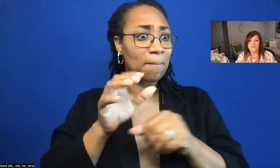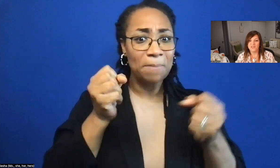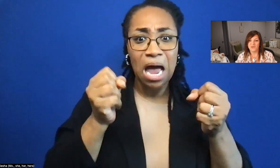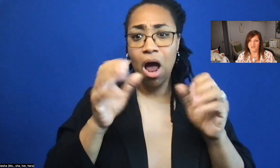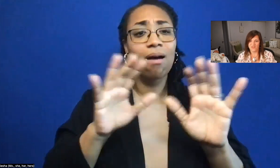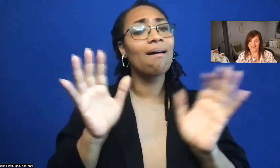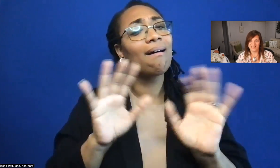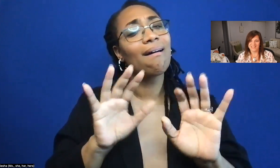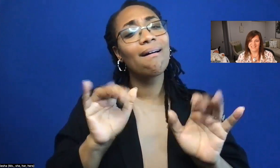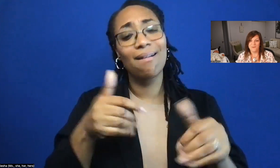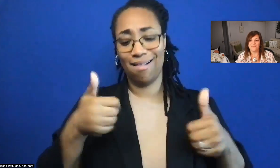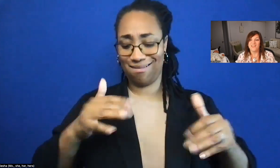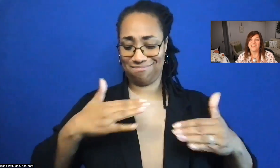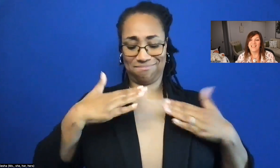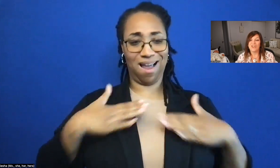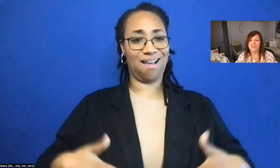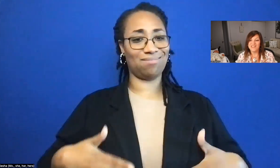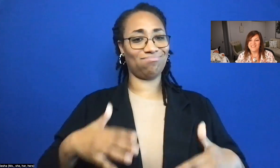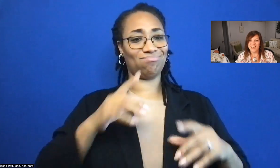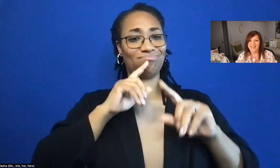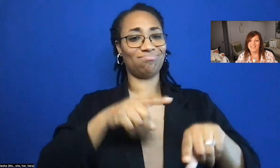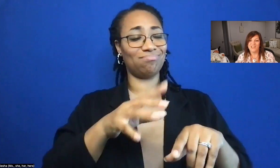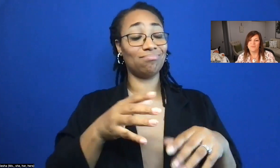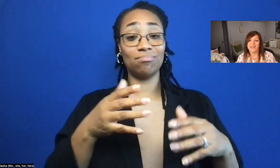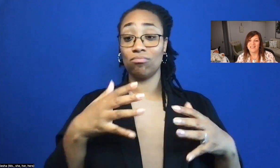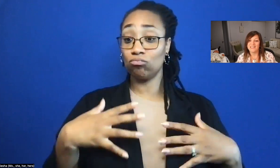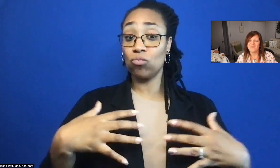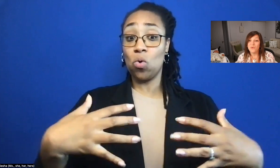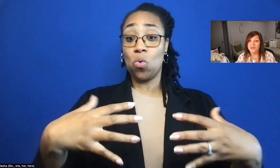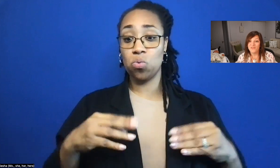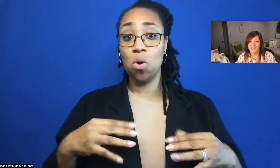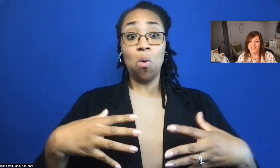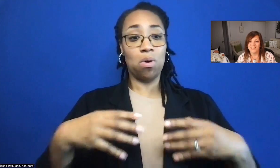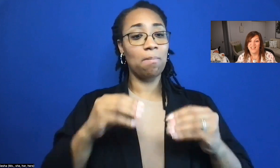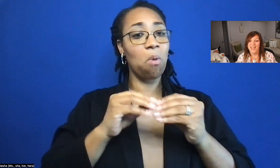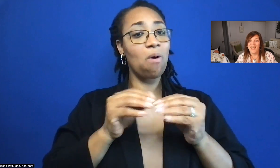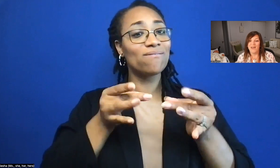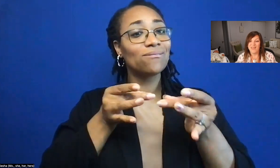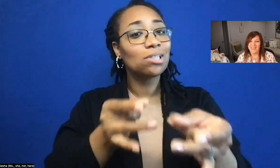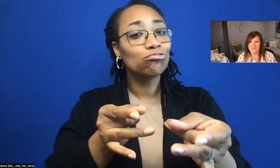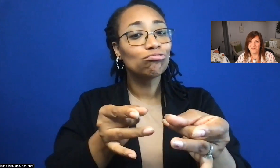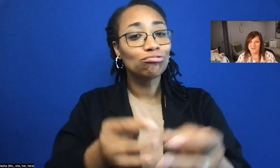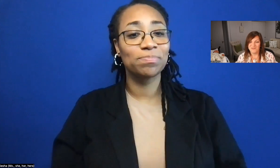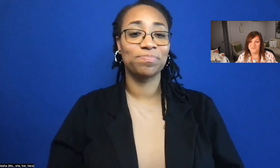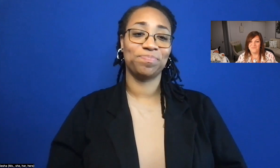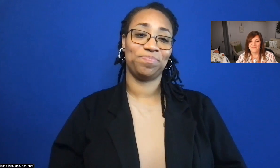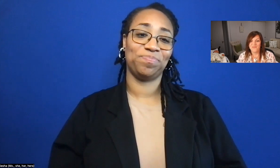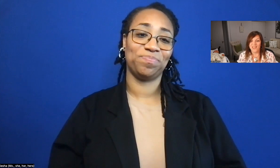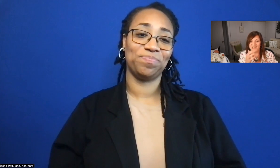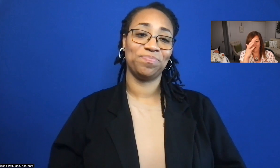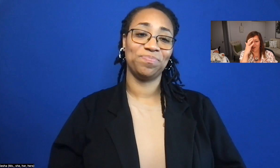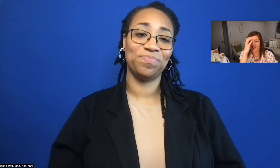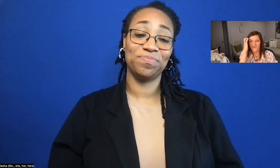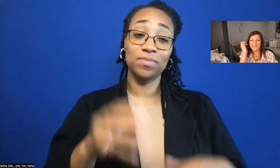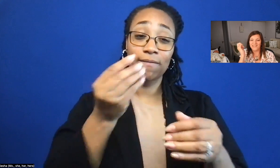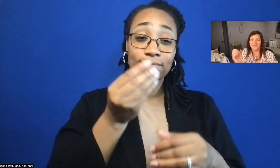soft between feedings. That is a good sign that your body is more efficient at making milk. In